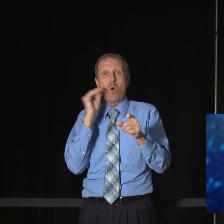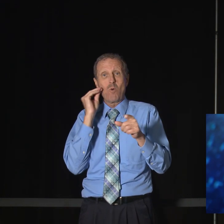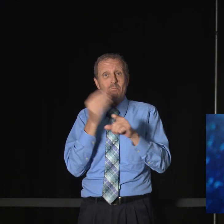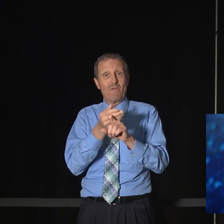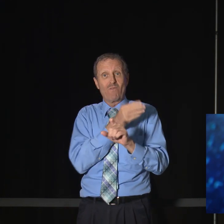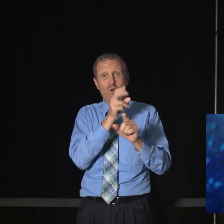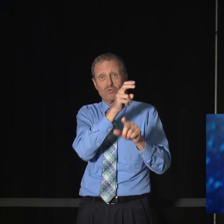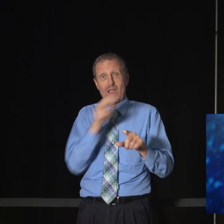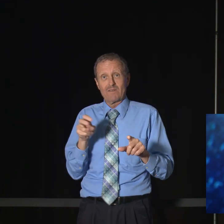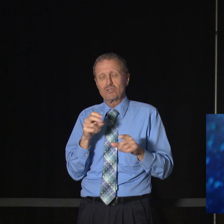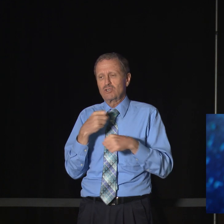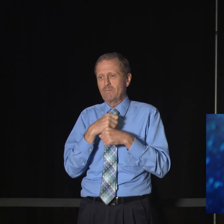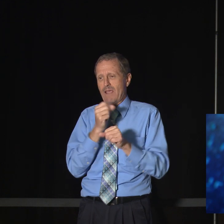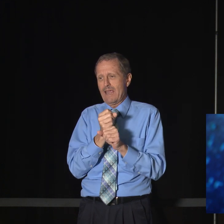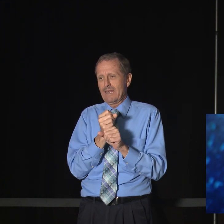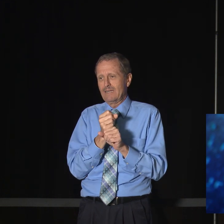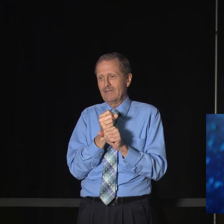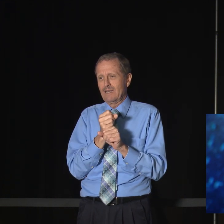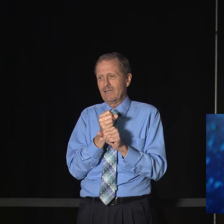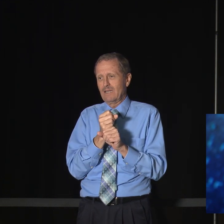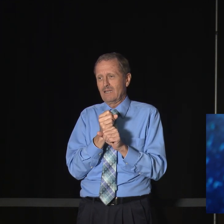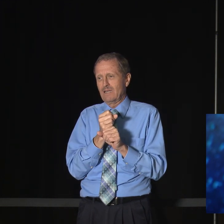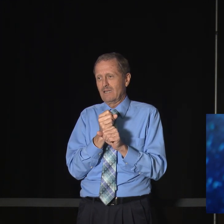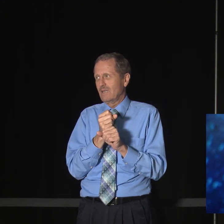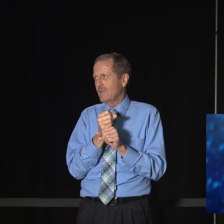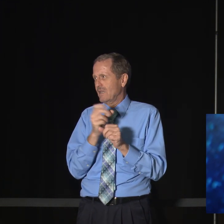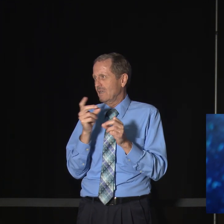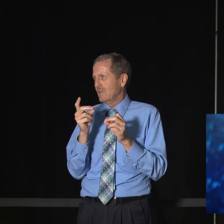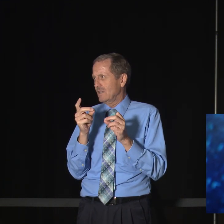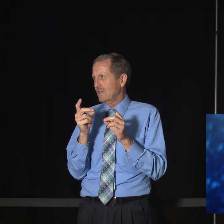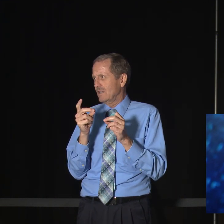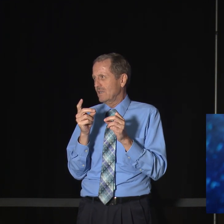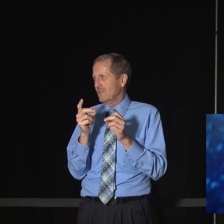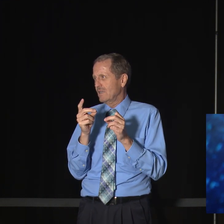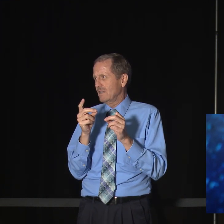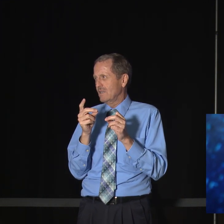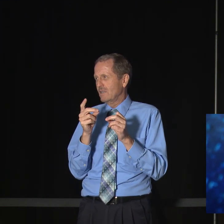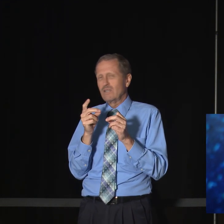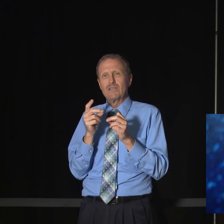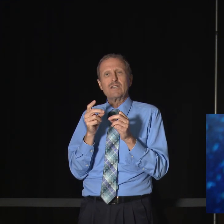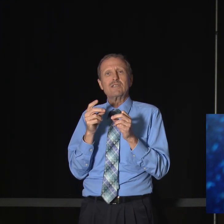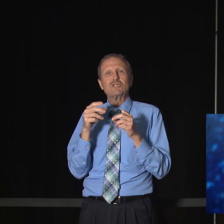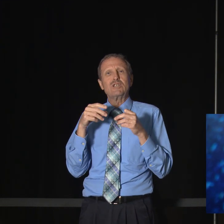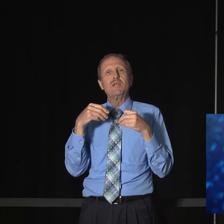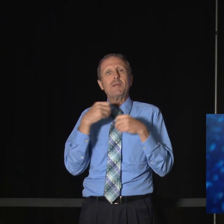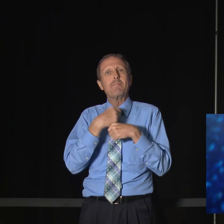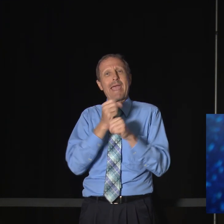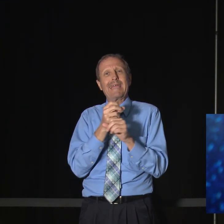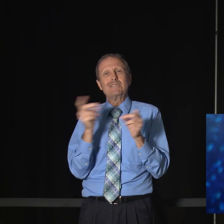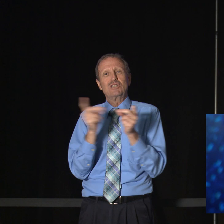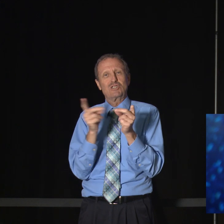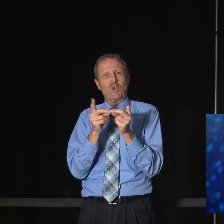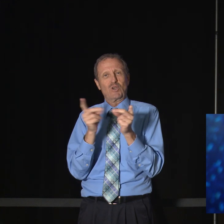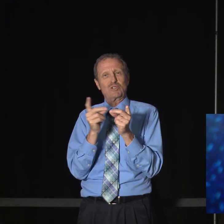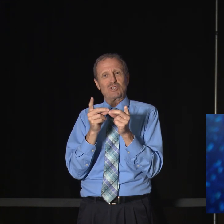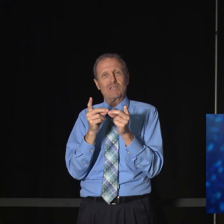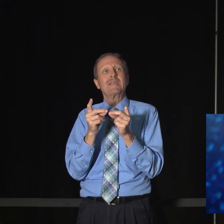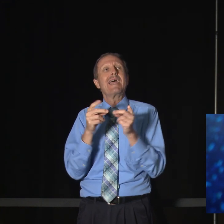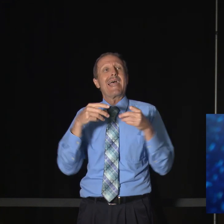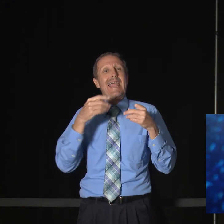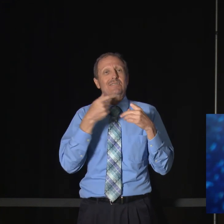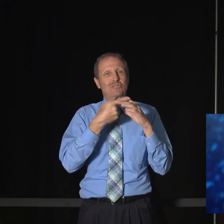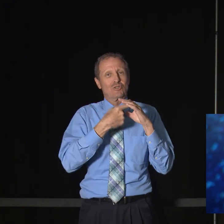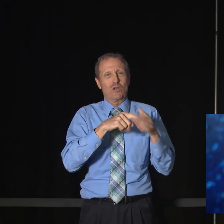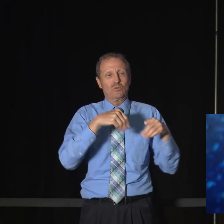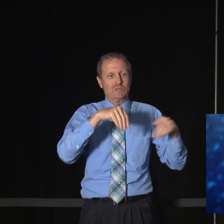rice desserts. And crossing the border, she starts selling those desserts on the streets so she can have